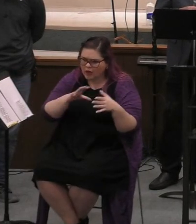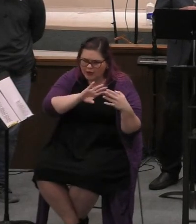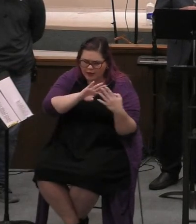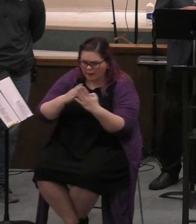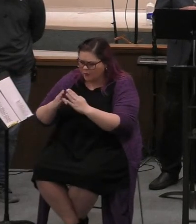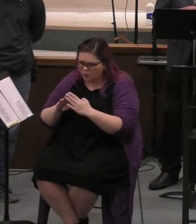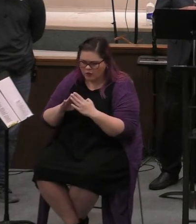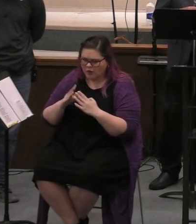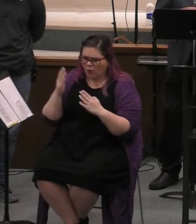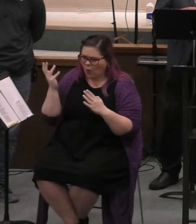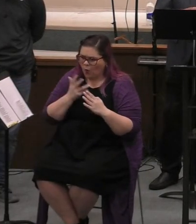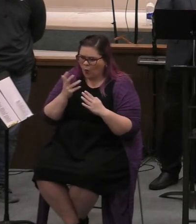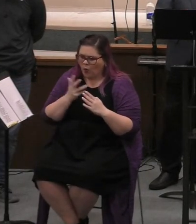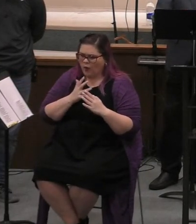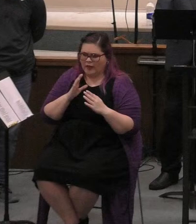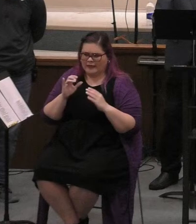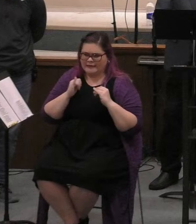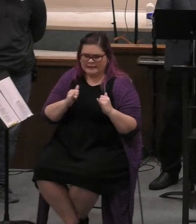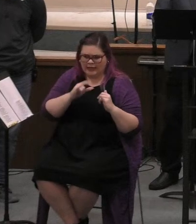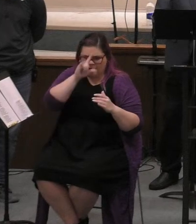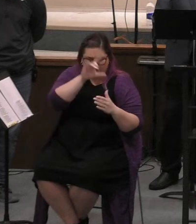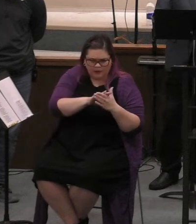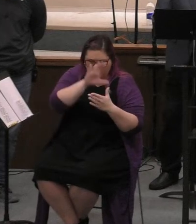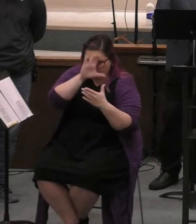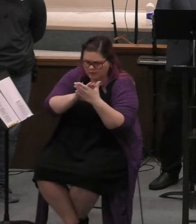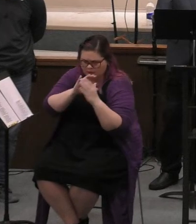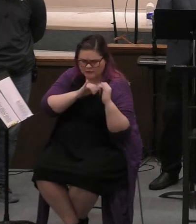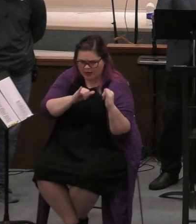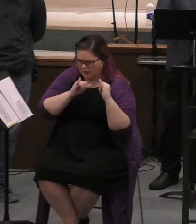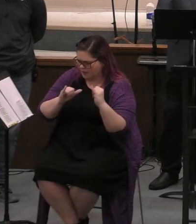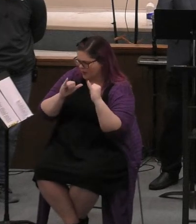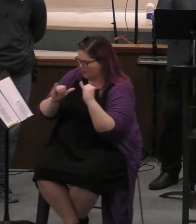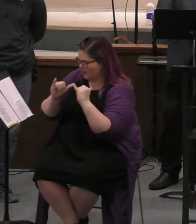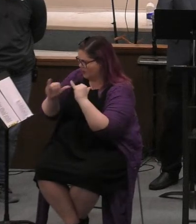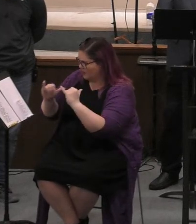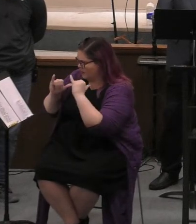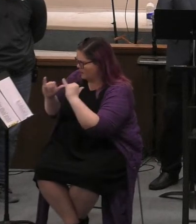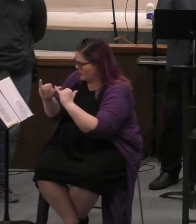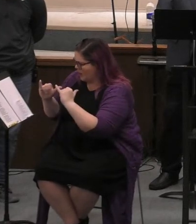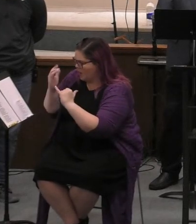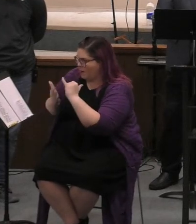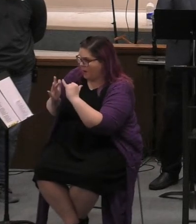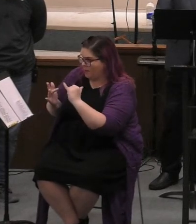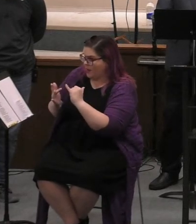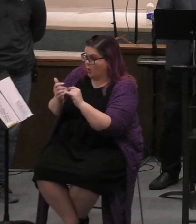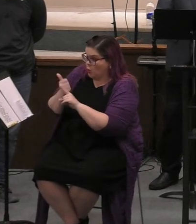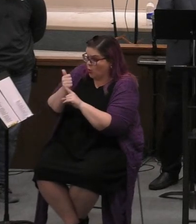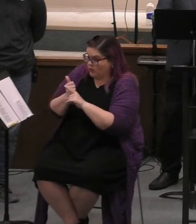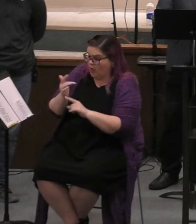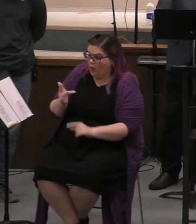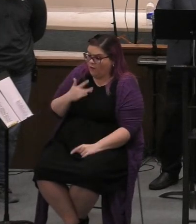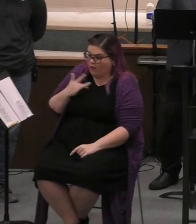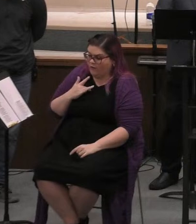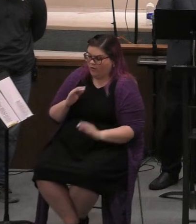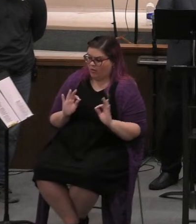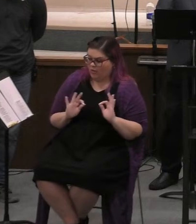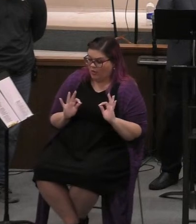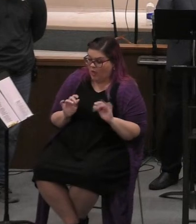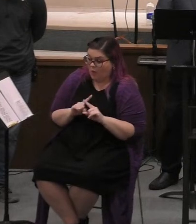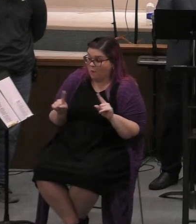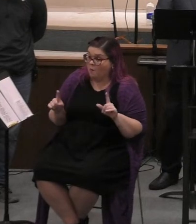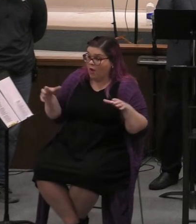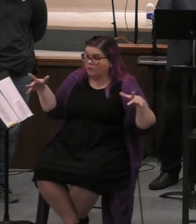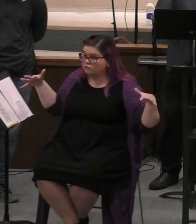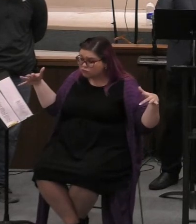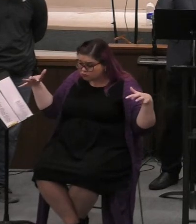literally have the same convictions you do. And while you always feel small in number as a Christian, there's great power in